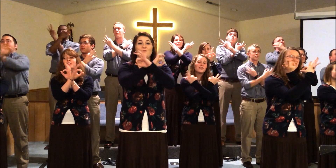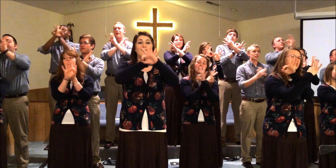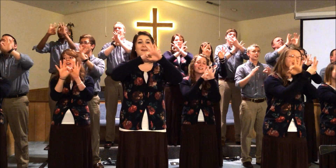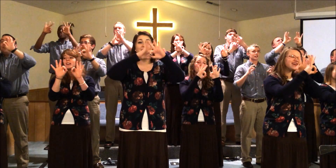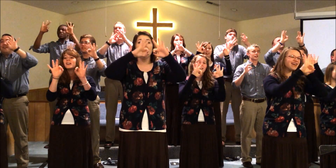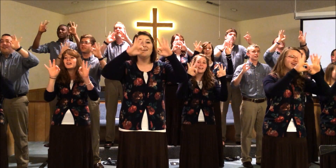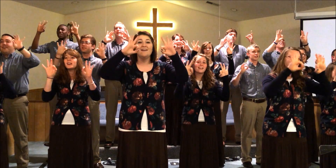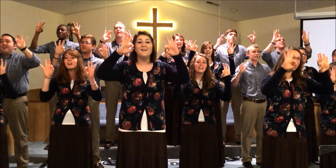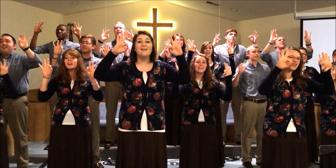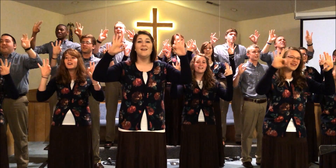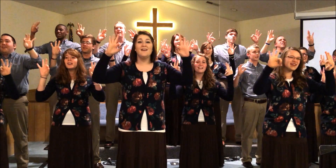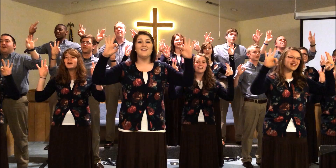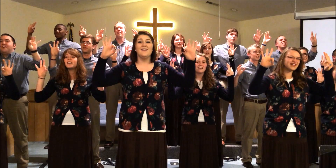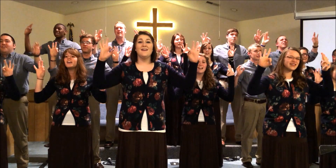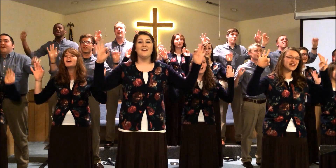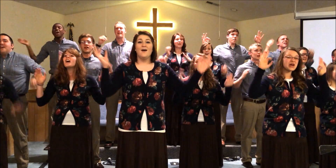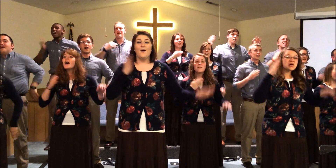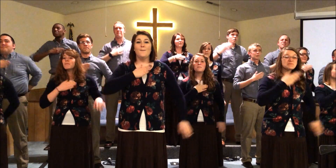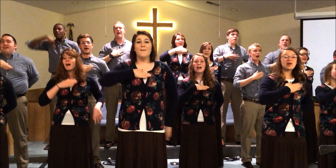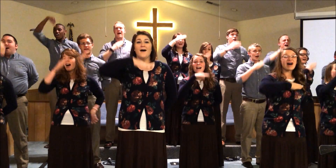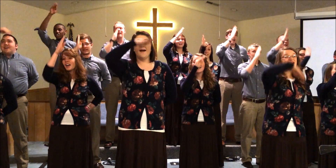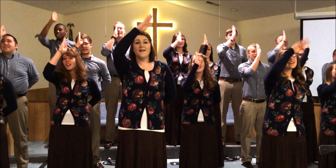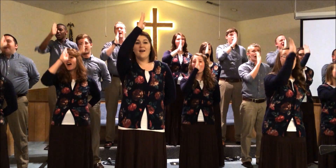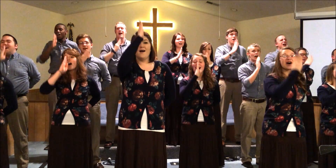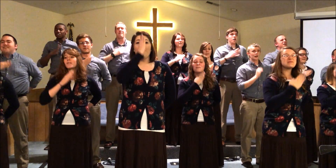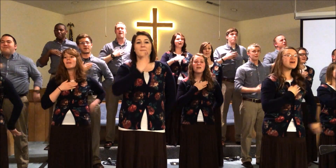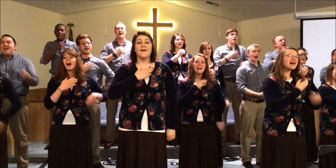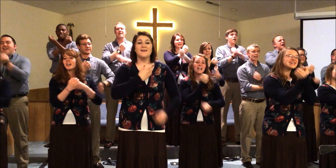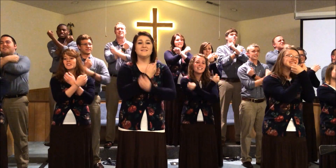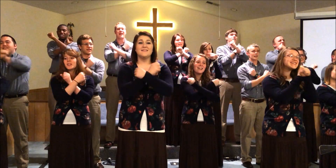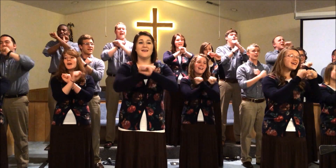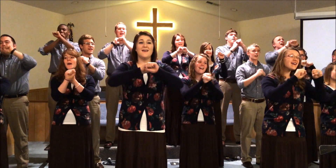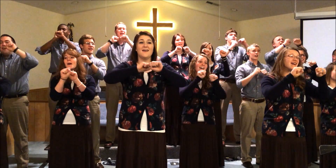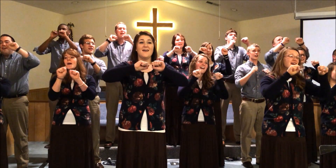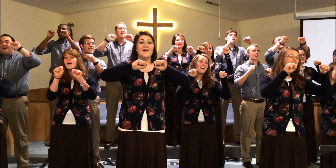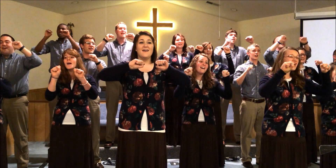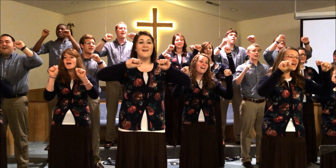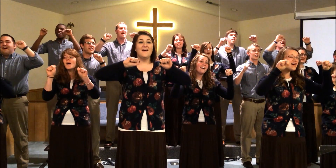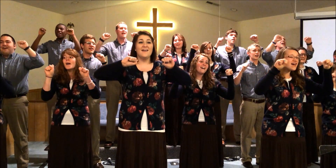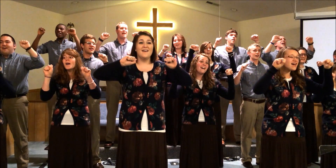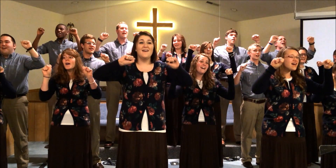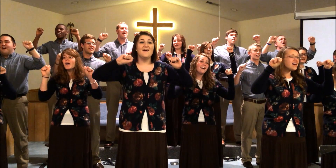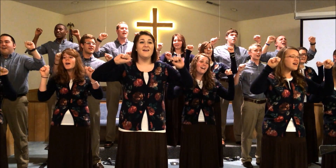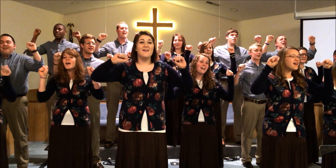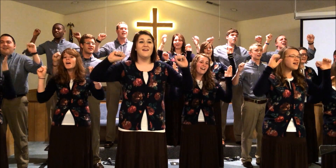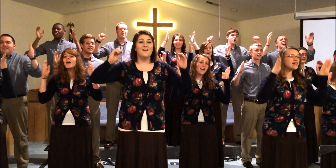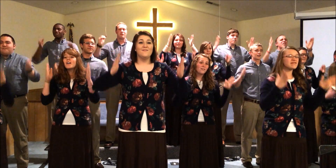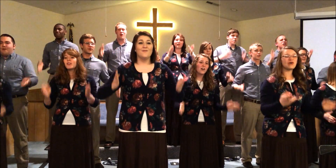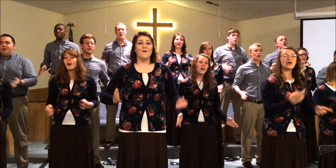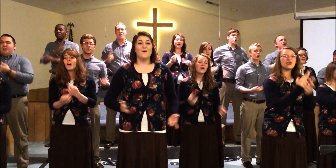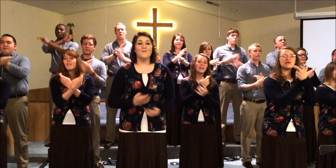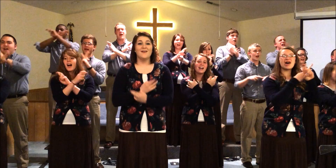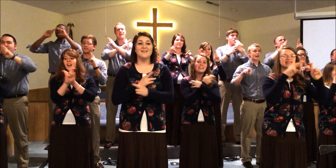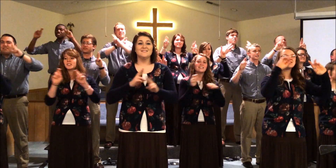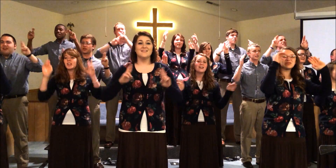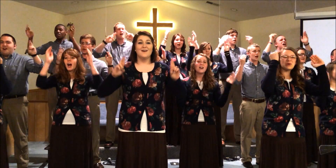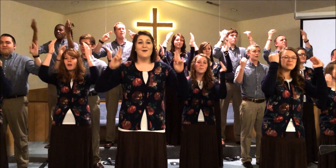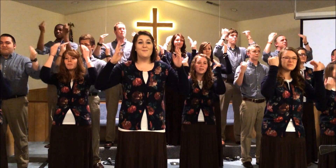free My God might save, your ransomed